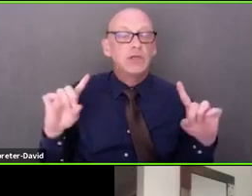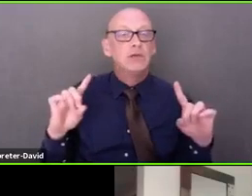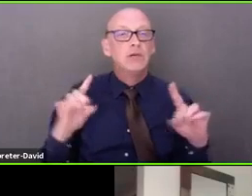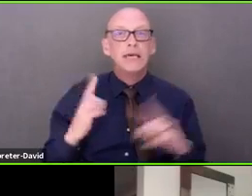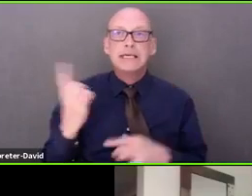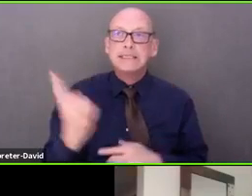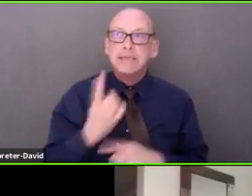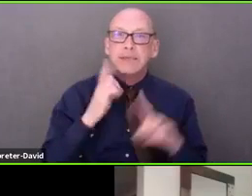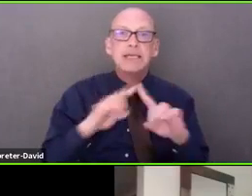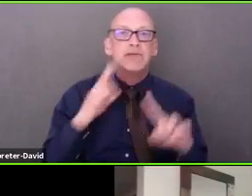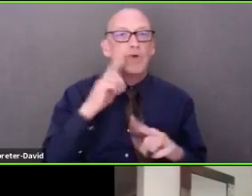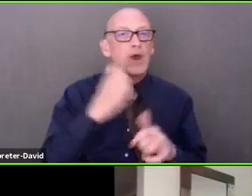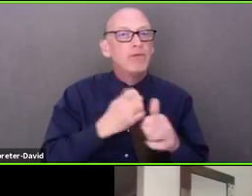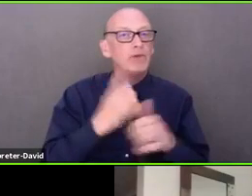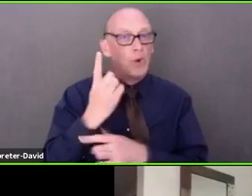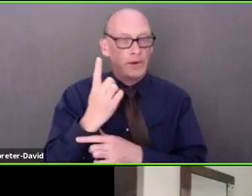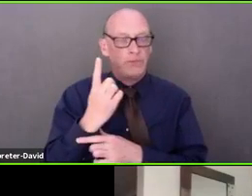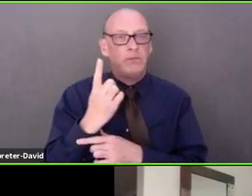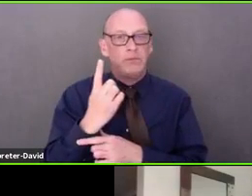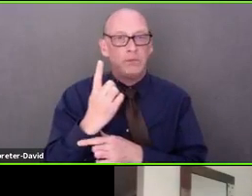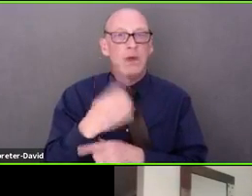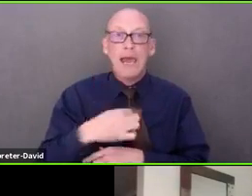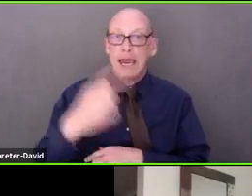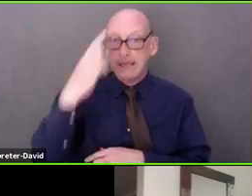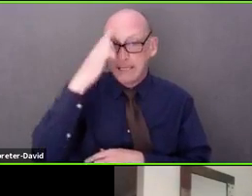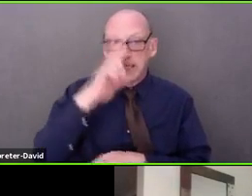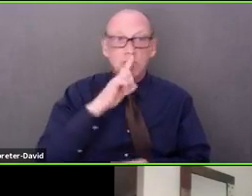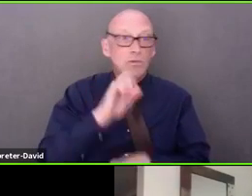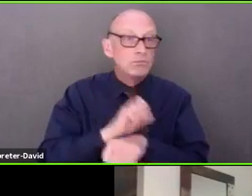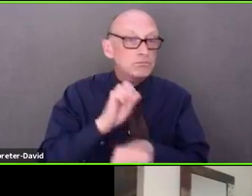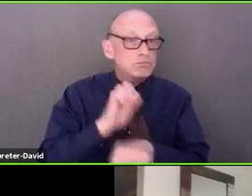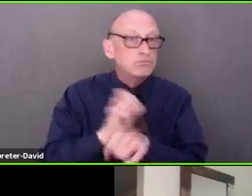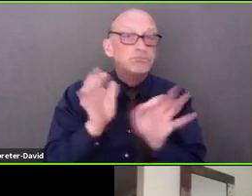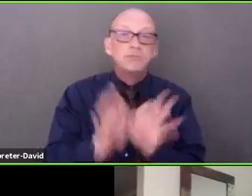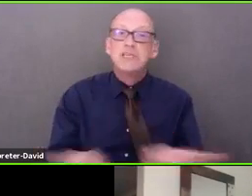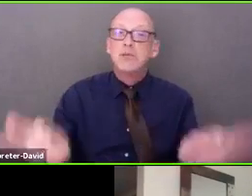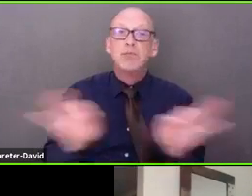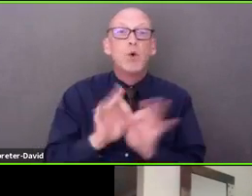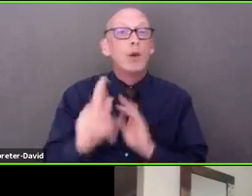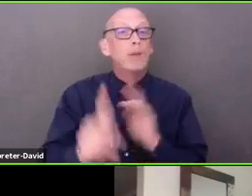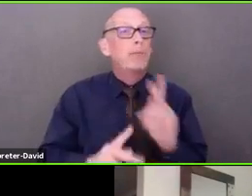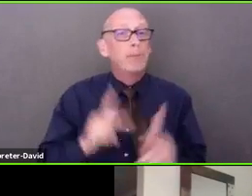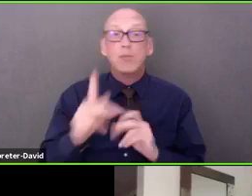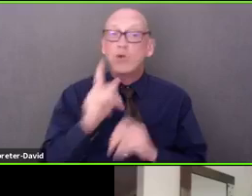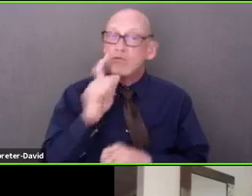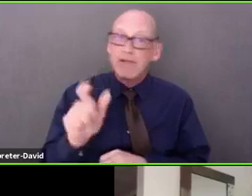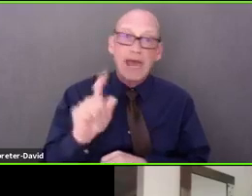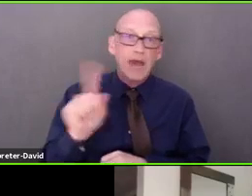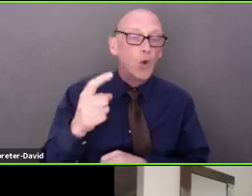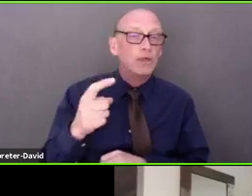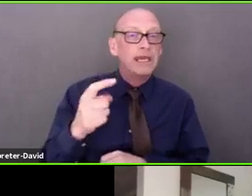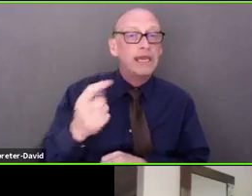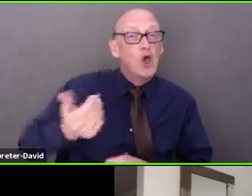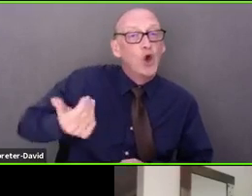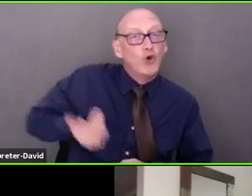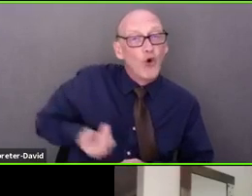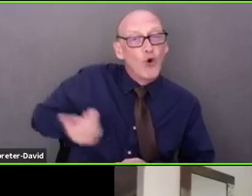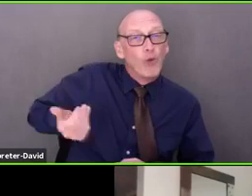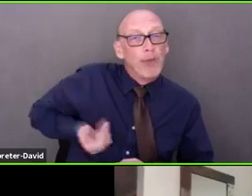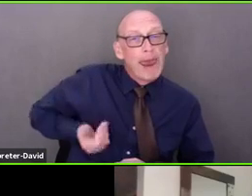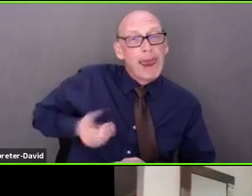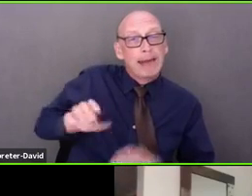something different for everyone. And I think it's important that people are not just quarterback couch